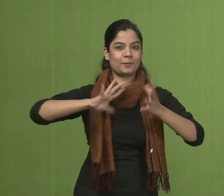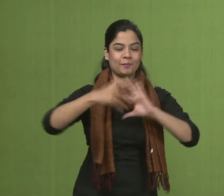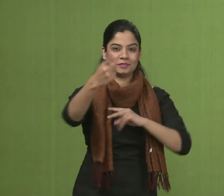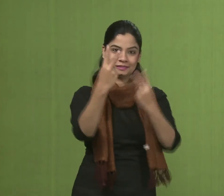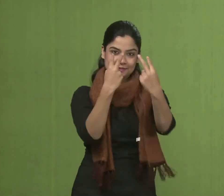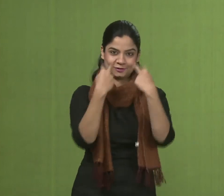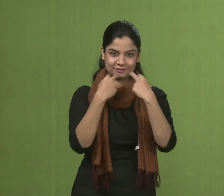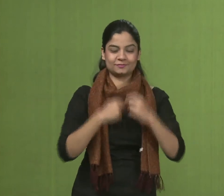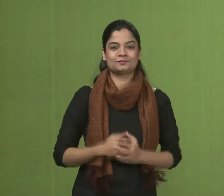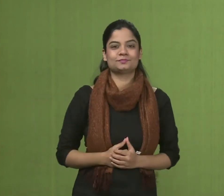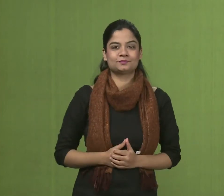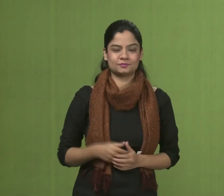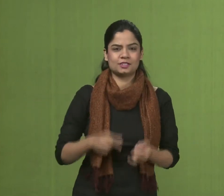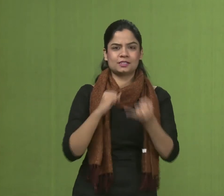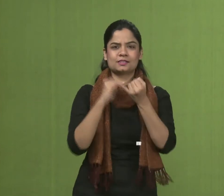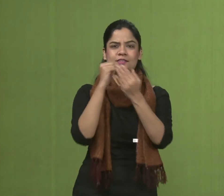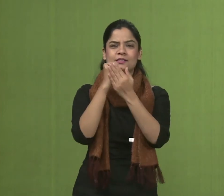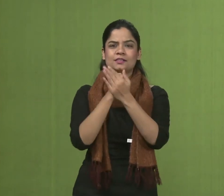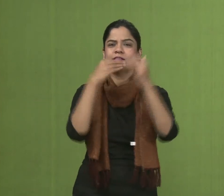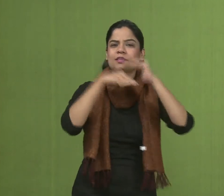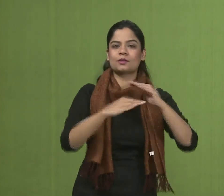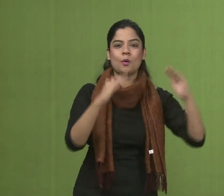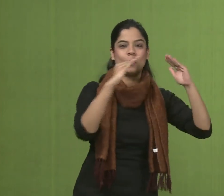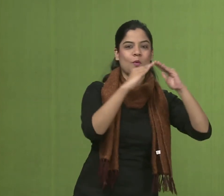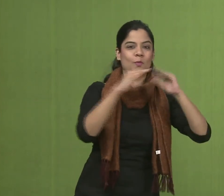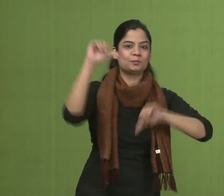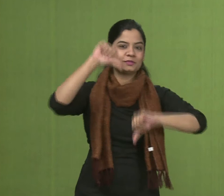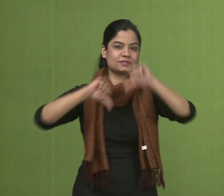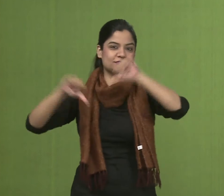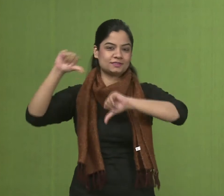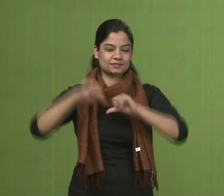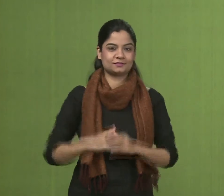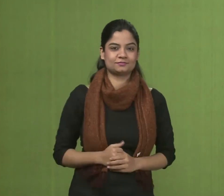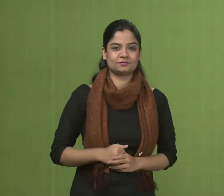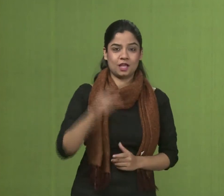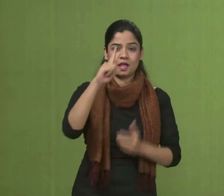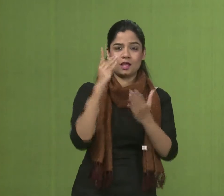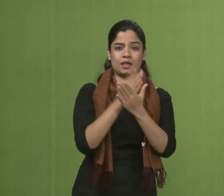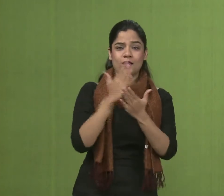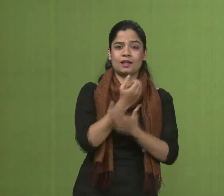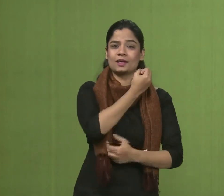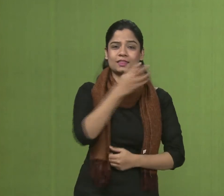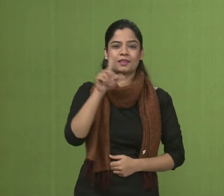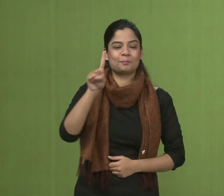to the video series. The subject is Home Science, lesson number